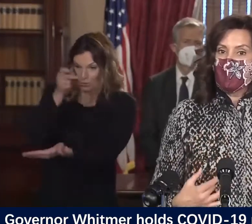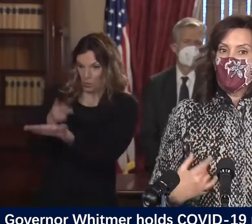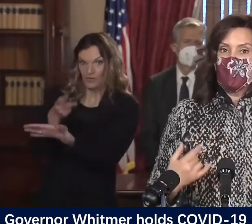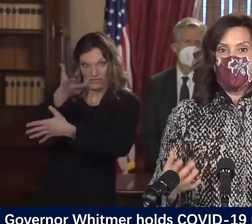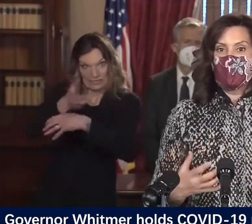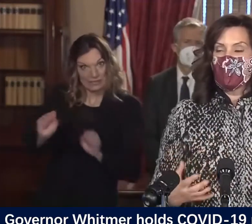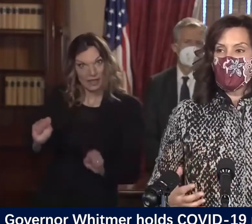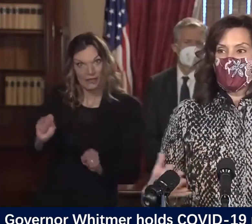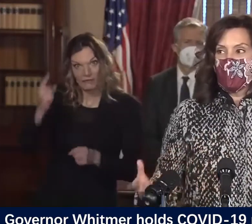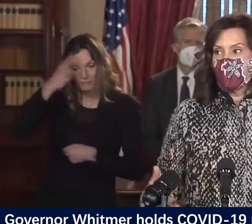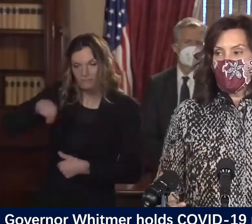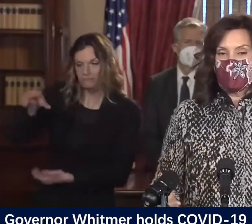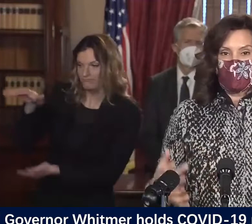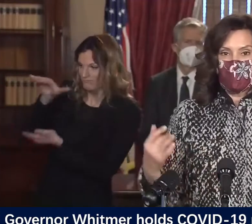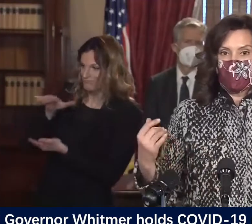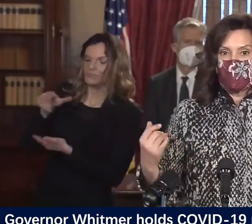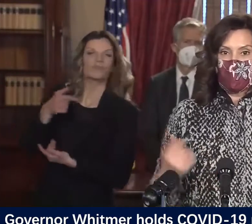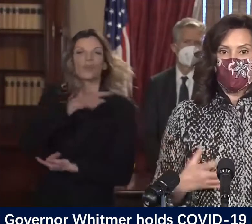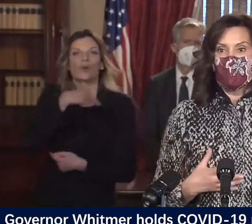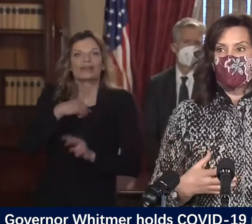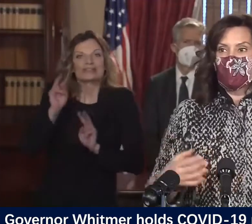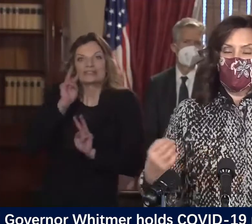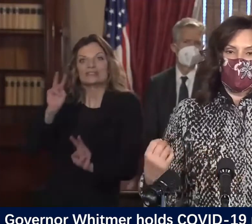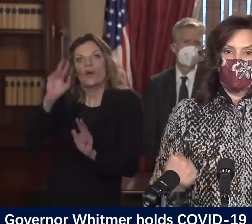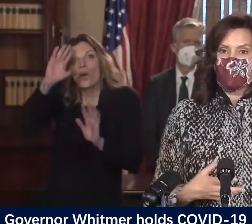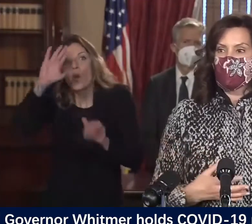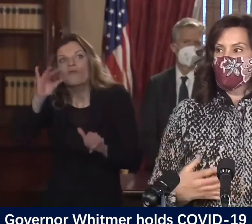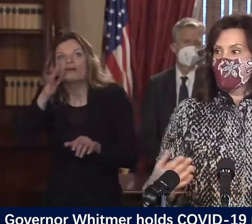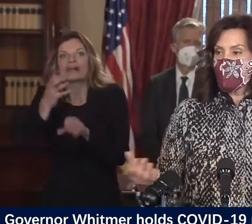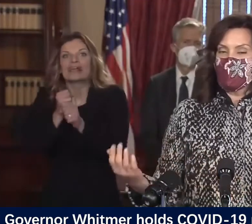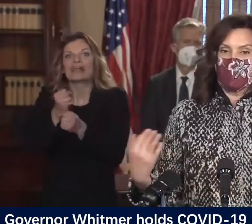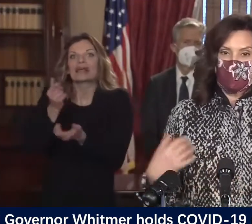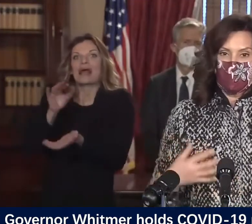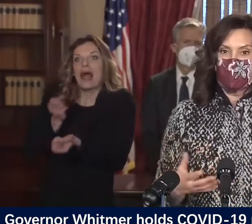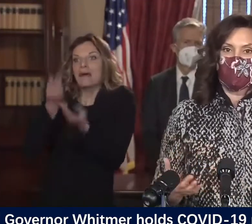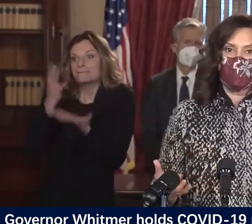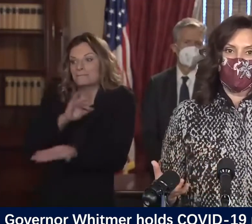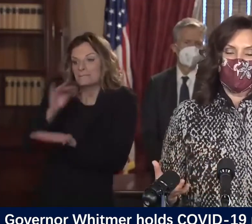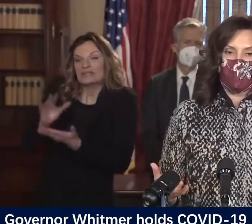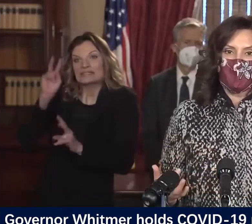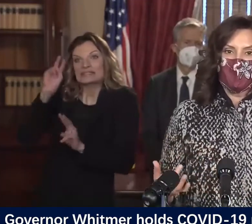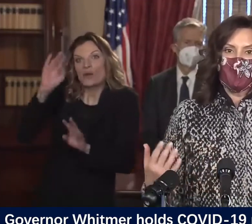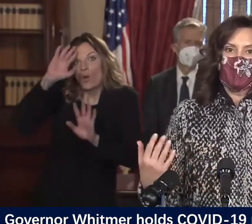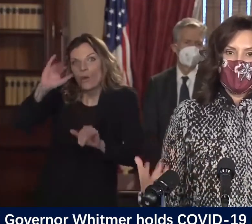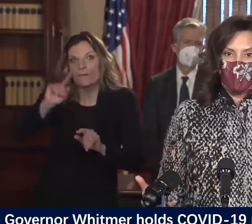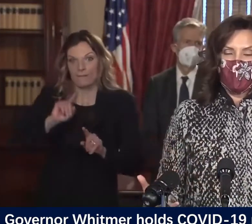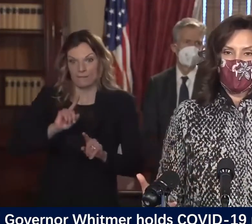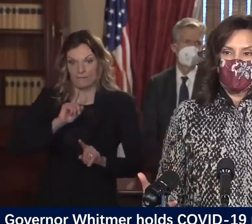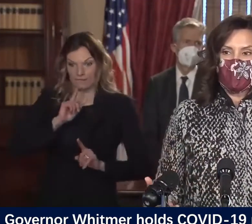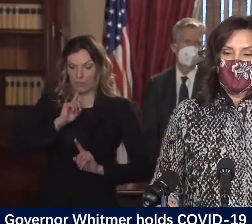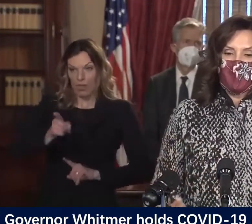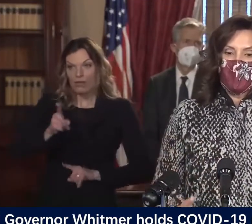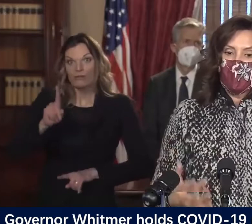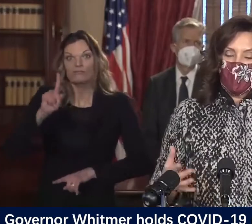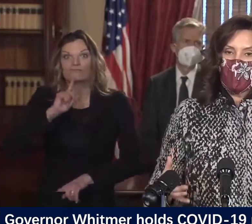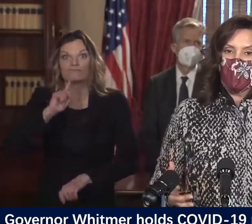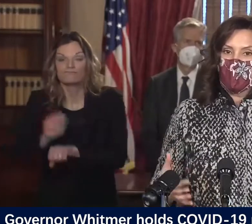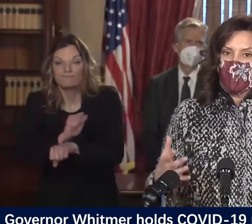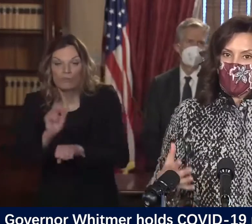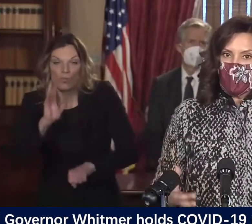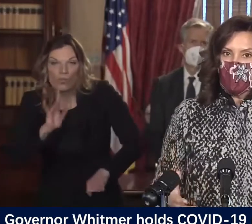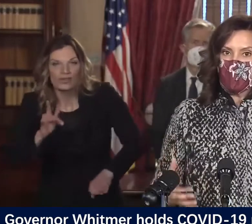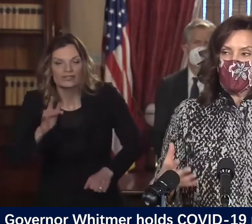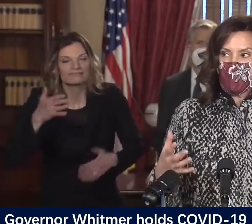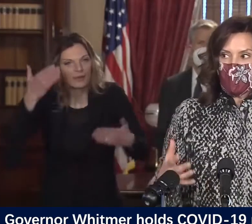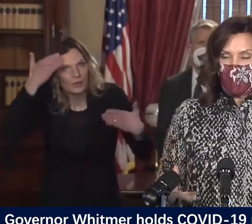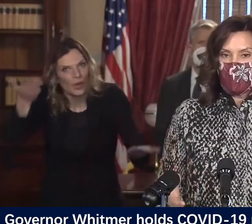anticipate may not end up being what we get, similar to PPE and testing as we've been dealing with for the last 8 months. But we're going to